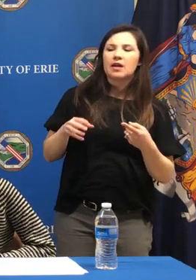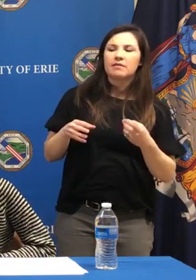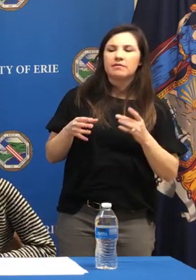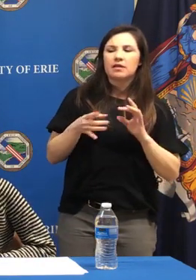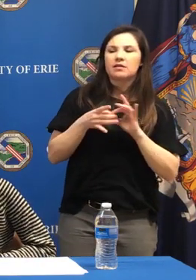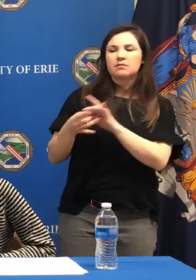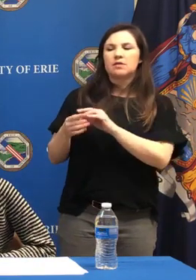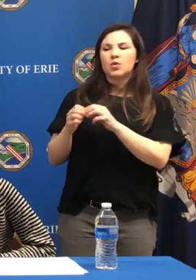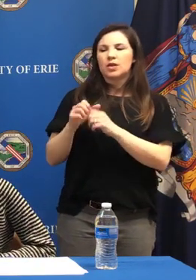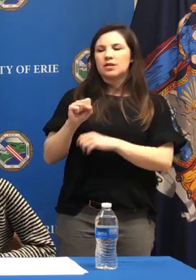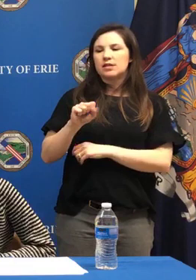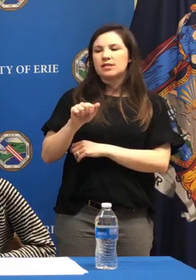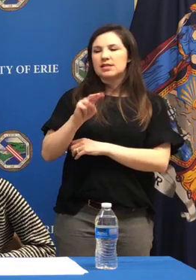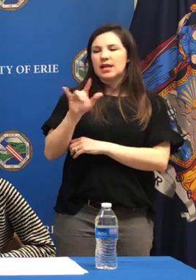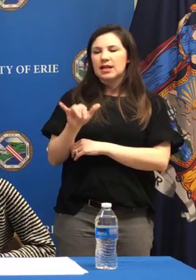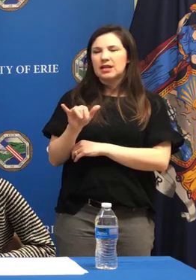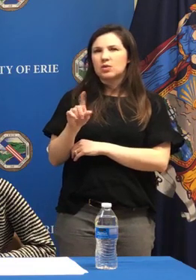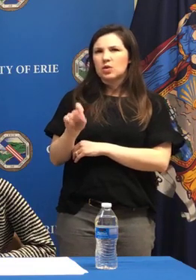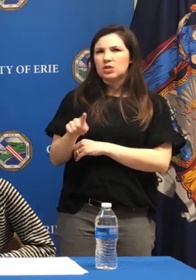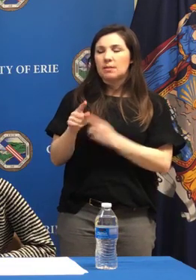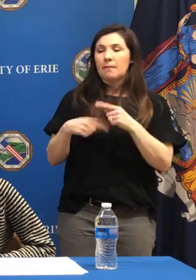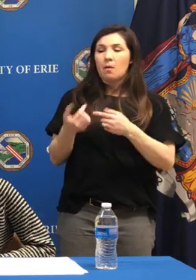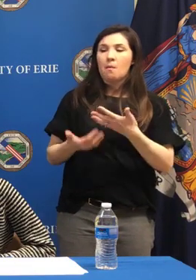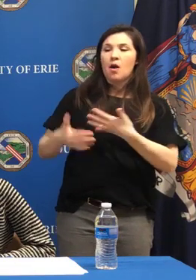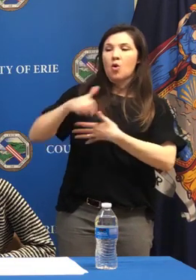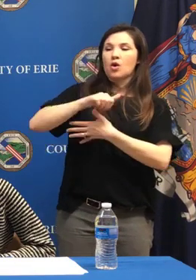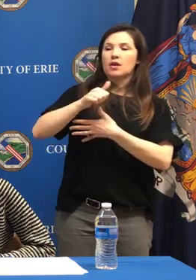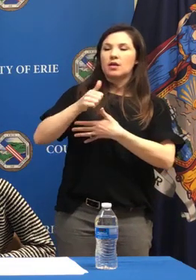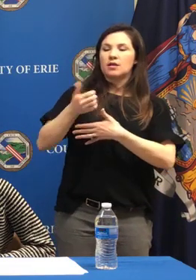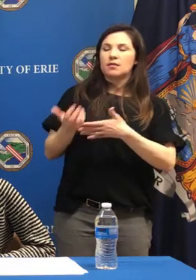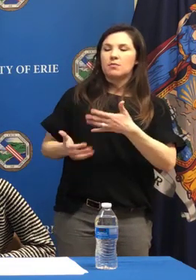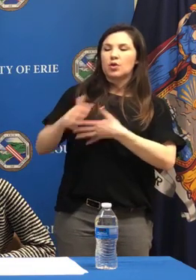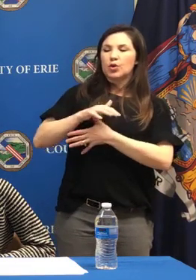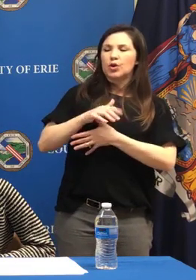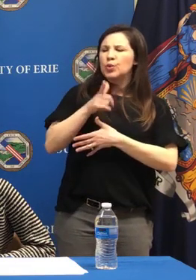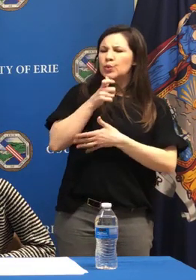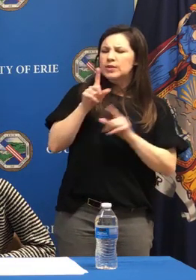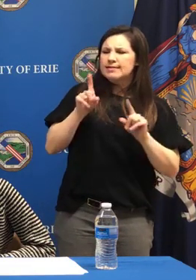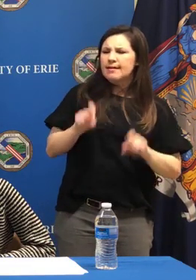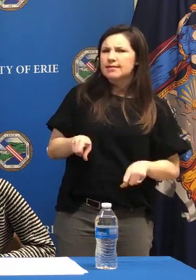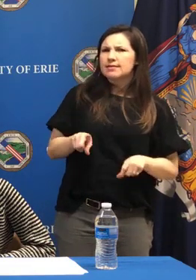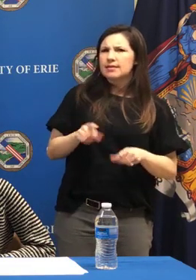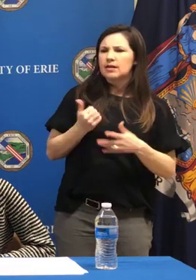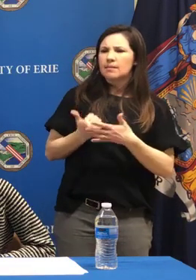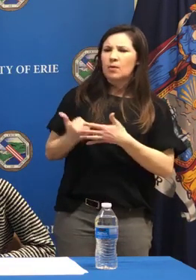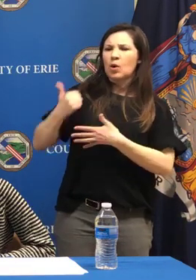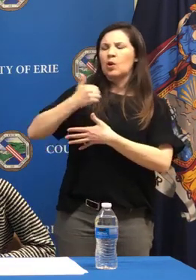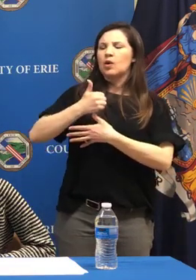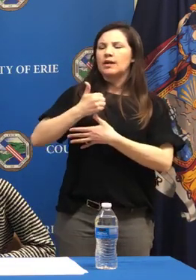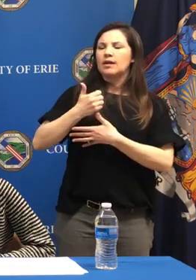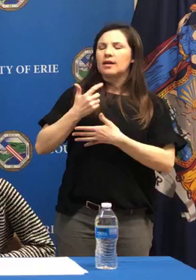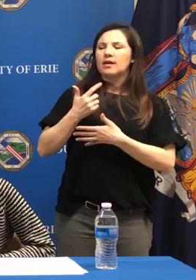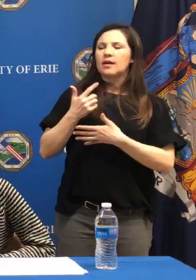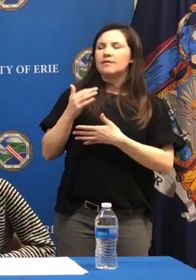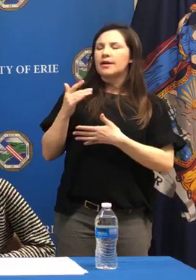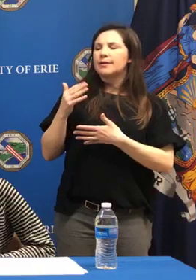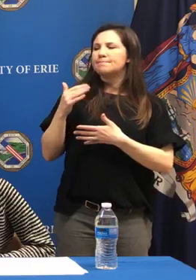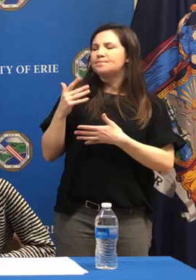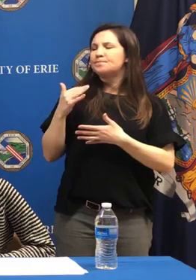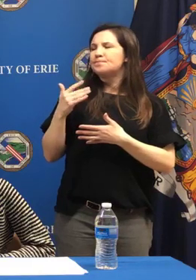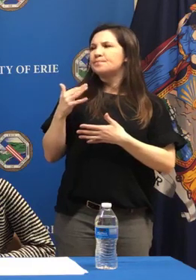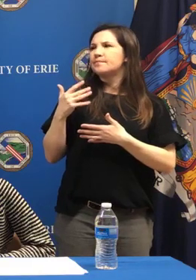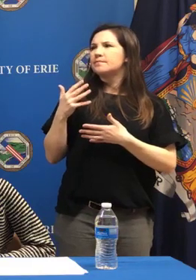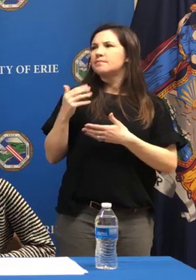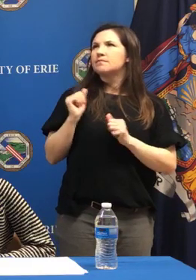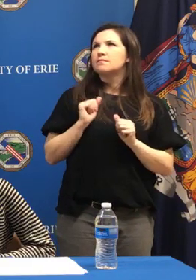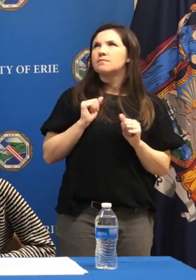though, about the priority of who gets tested, the priority, I should say, of, what